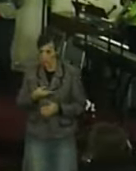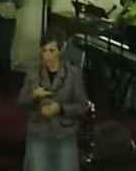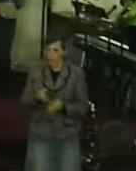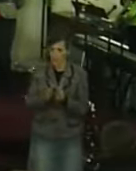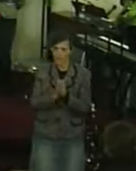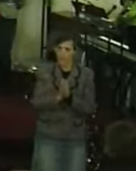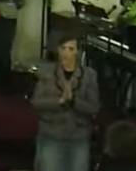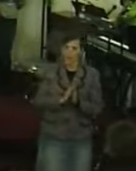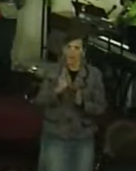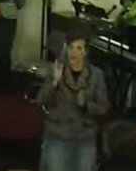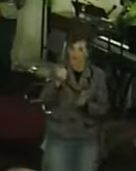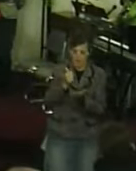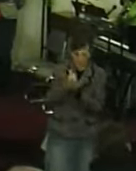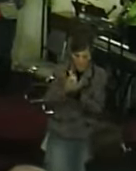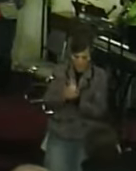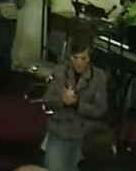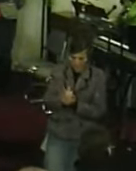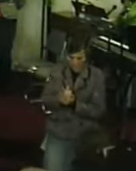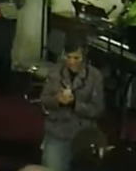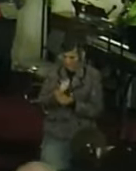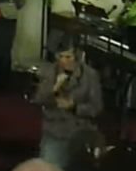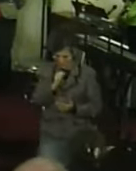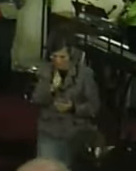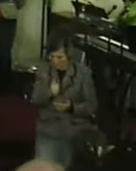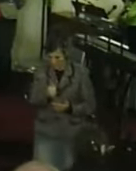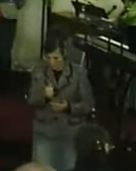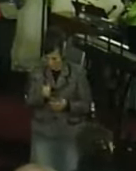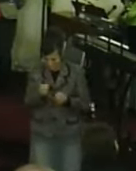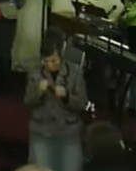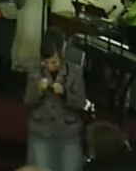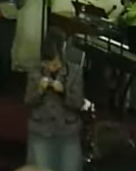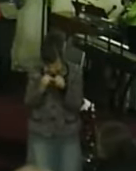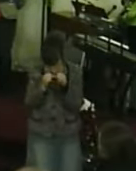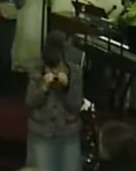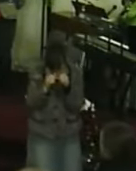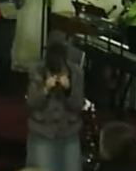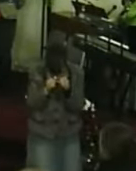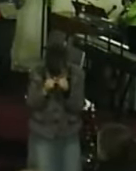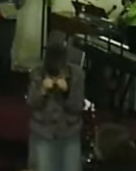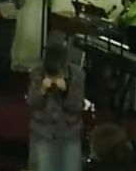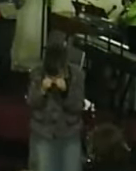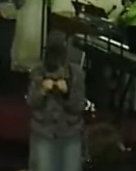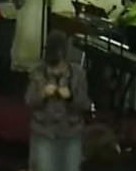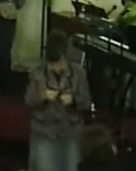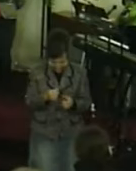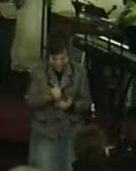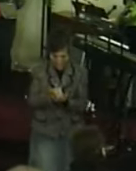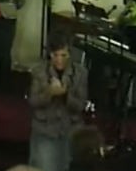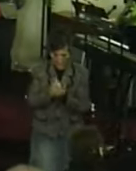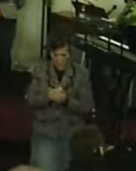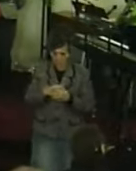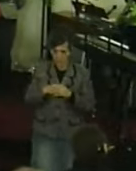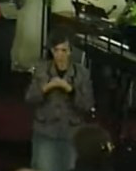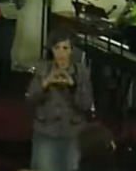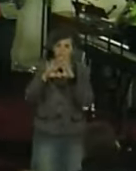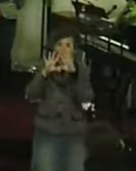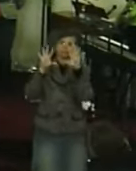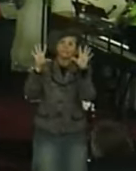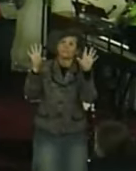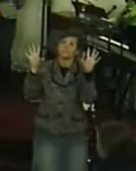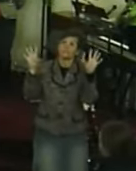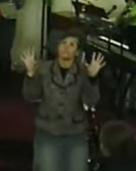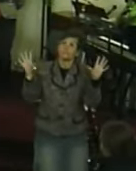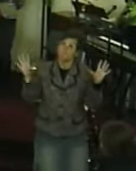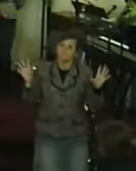look through the microscope of the physical, Lord, for it's temporal, Jesus. Help us look, God, through the telescope of the spiritual